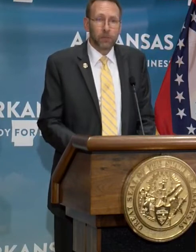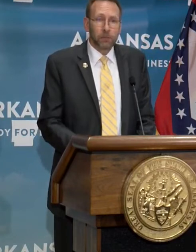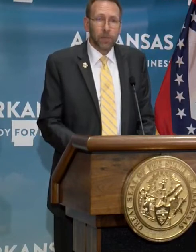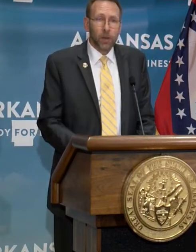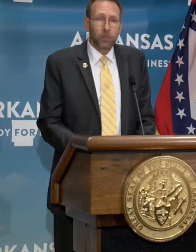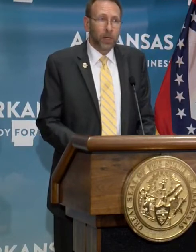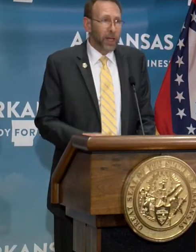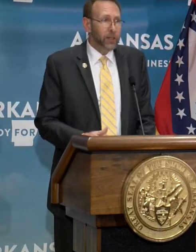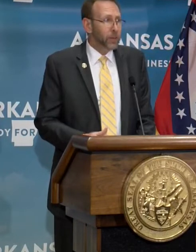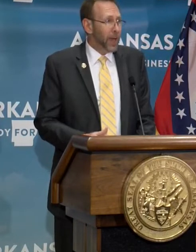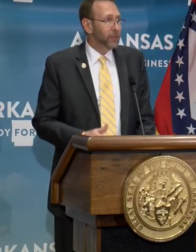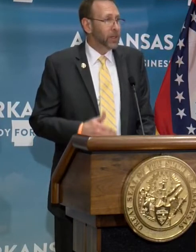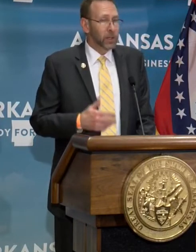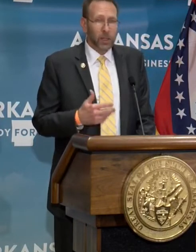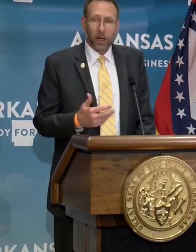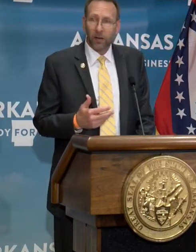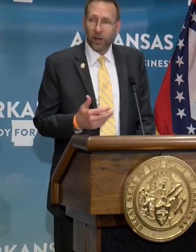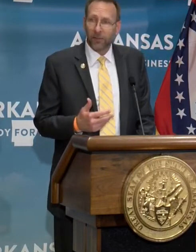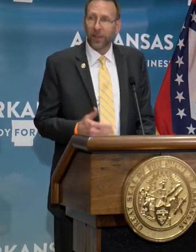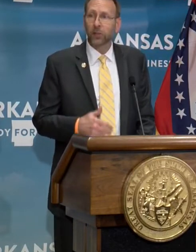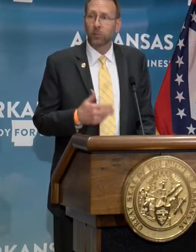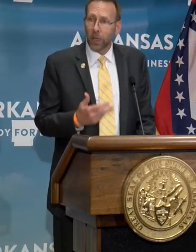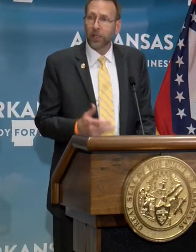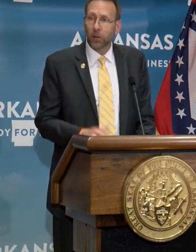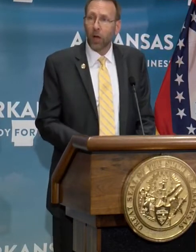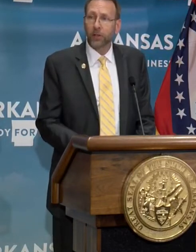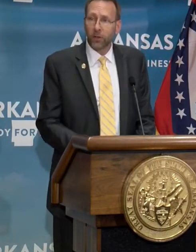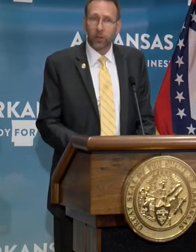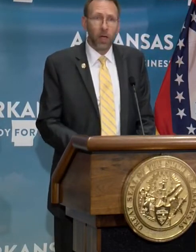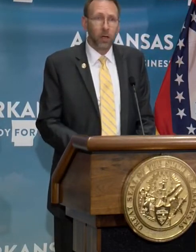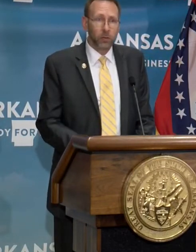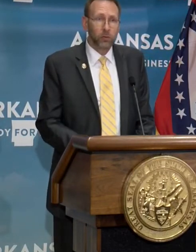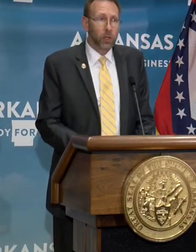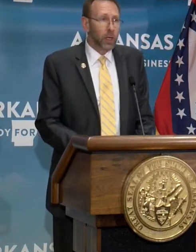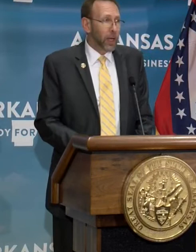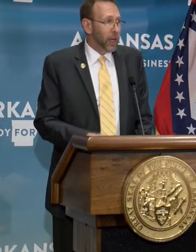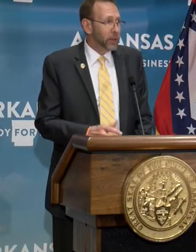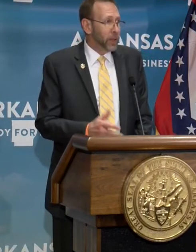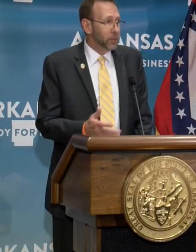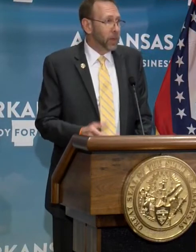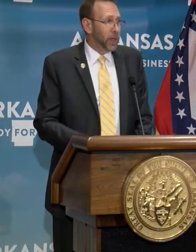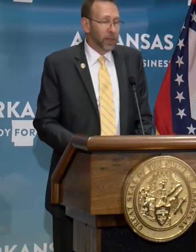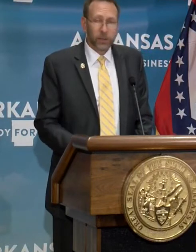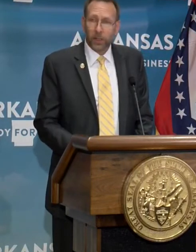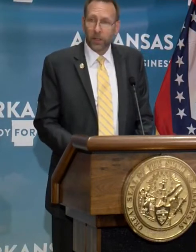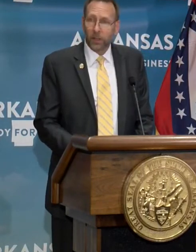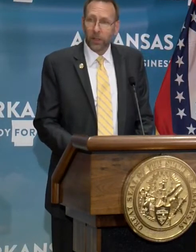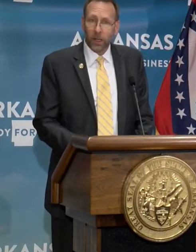hospital, but end up having a fatal blood clot to the lungs and